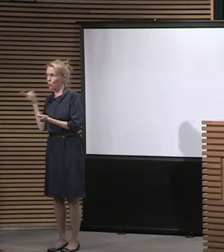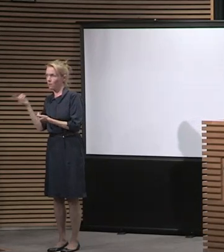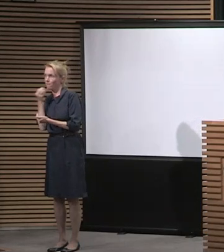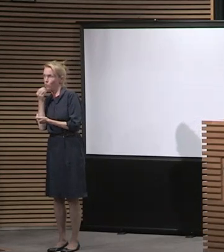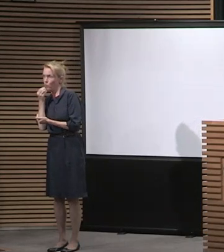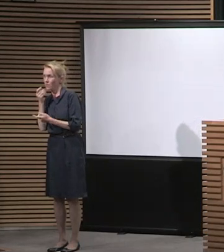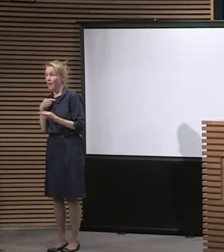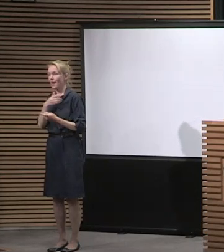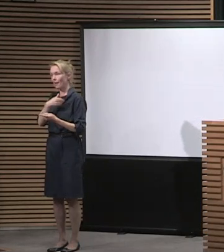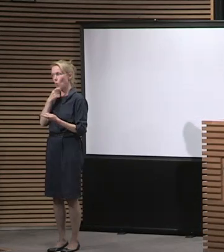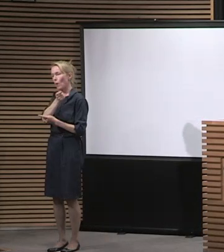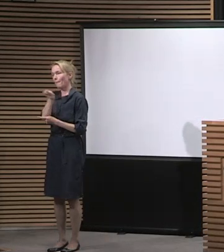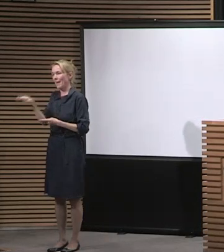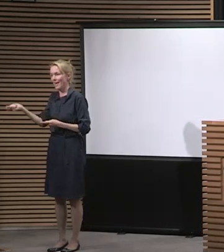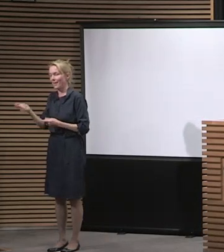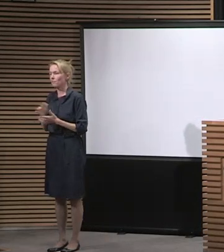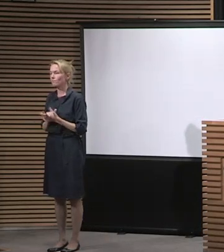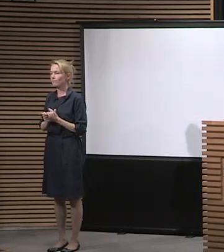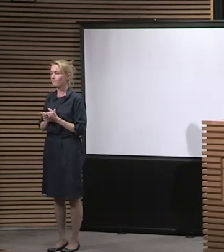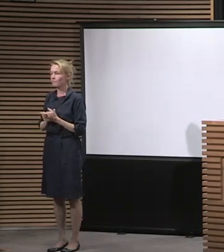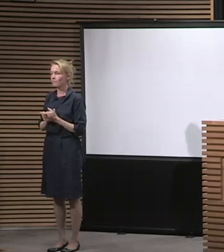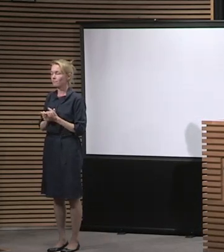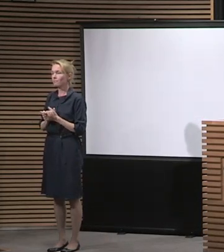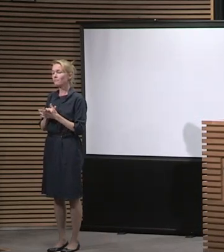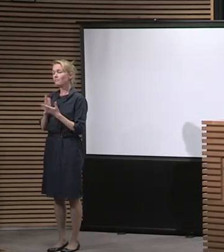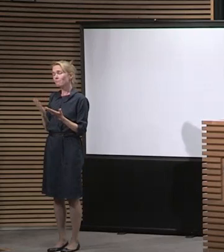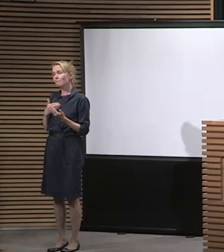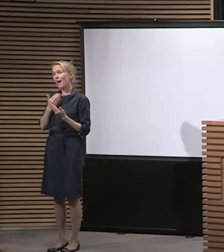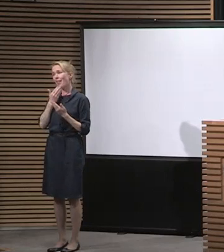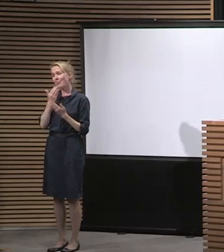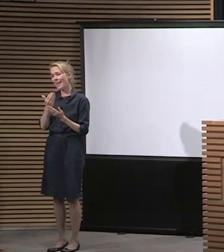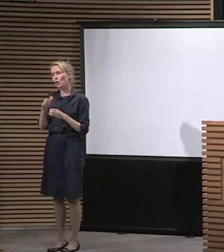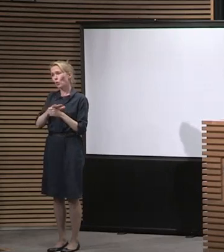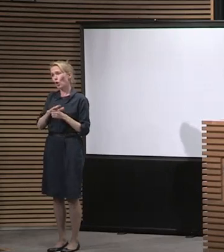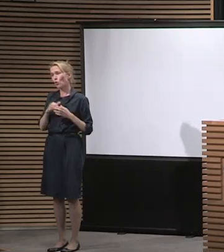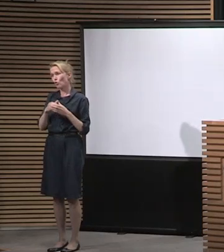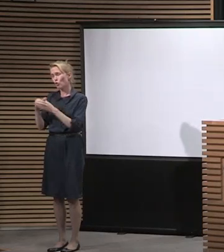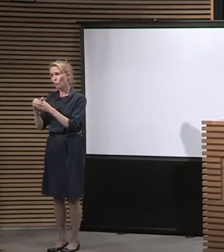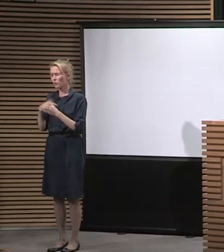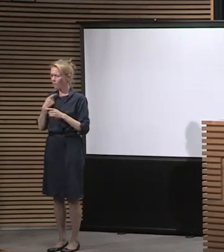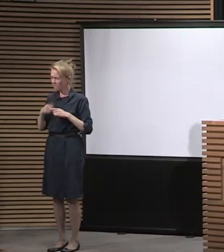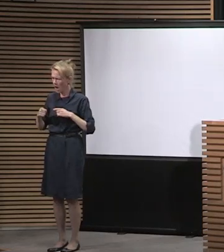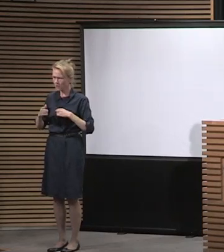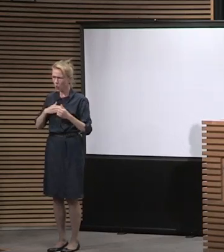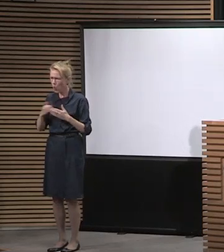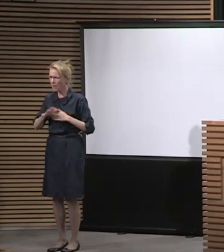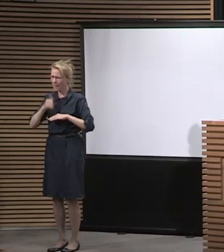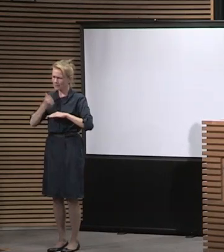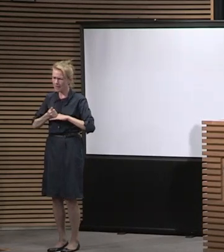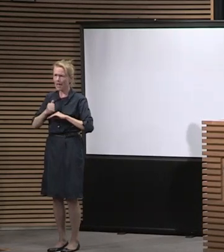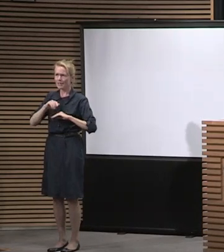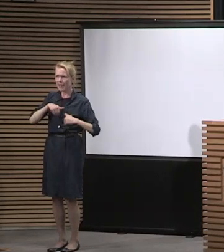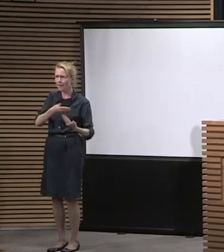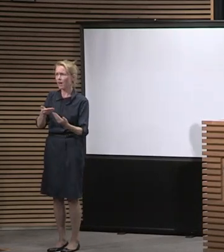arrangements. We'd like to express our gratitude to those CDM groups for standing up these arrangements so quickly to make this happen,